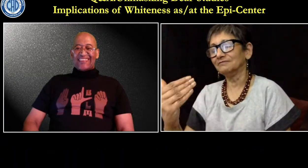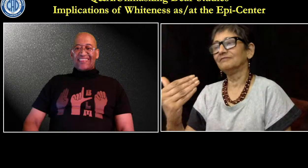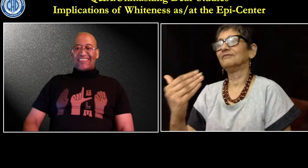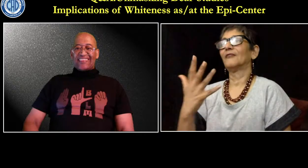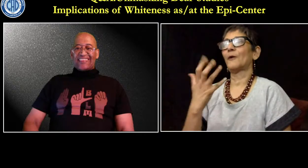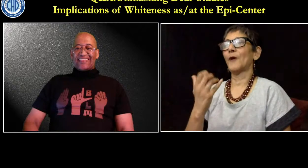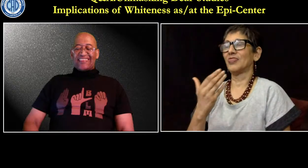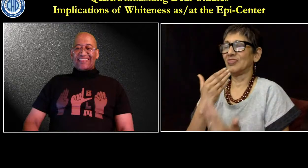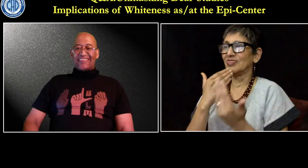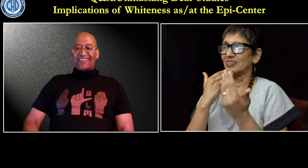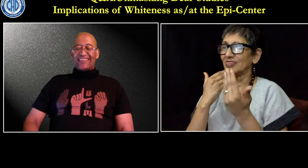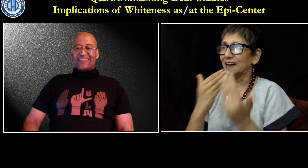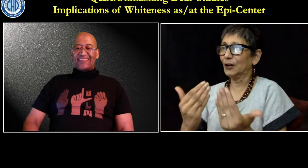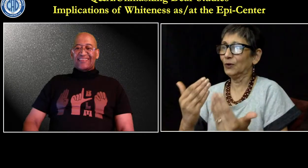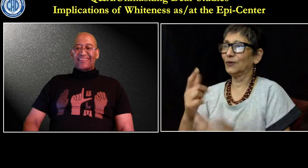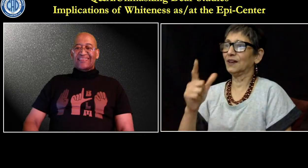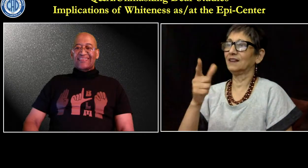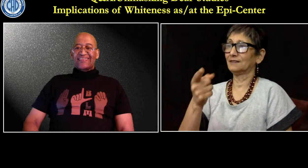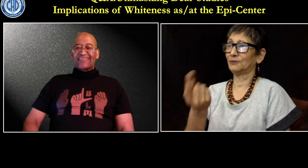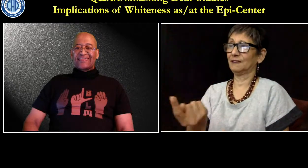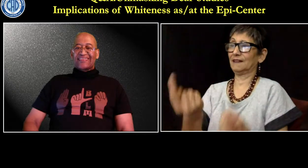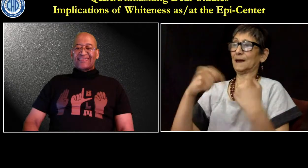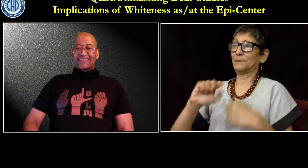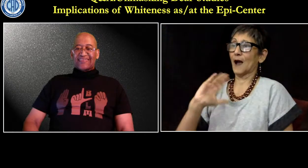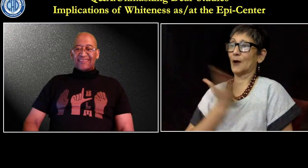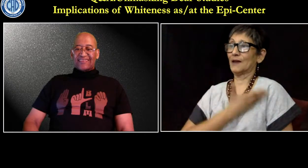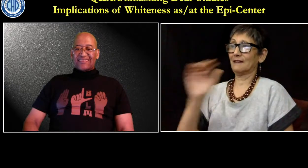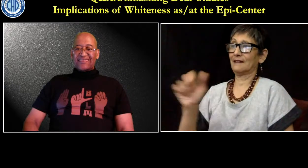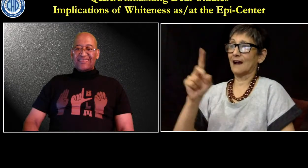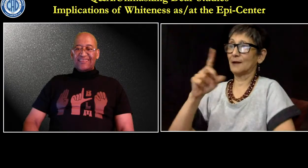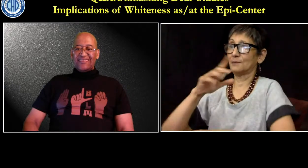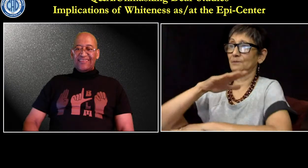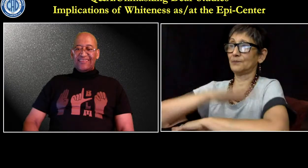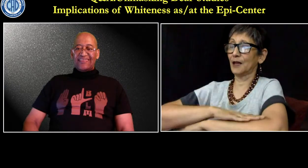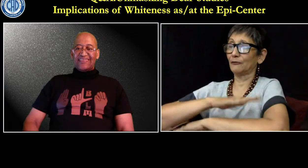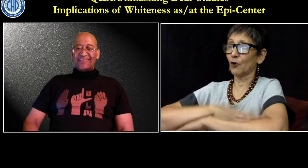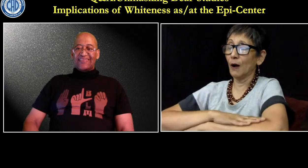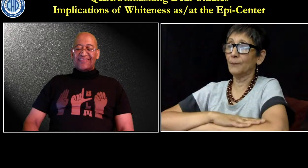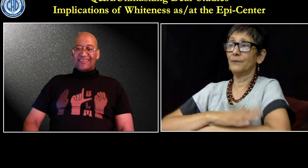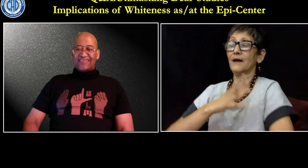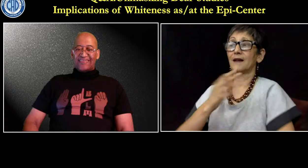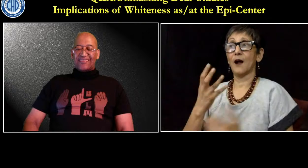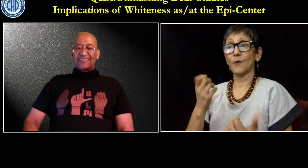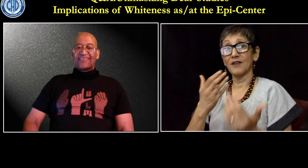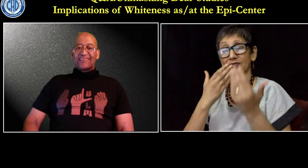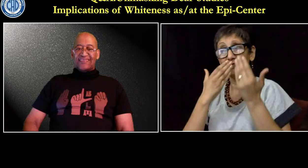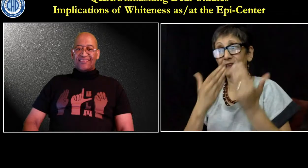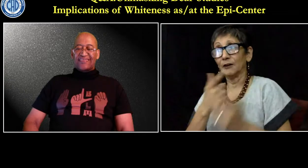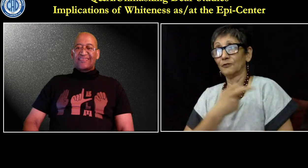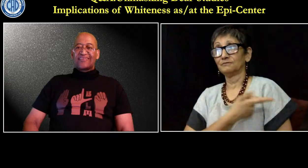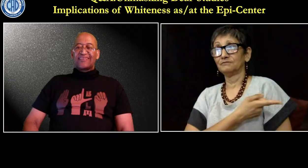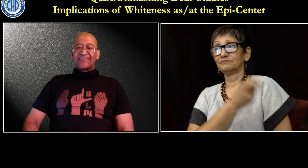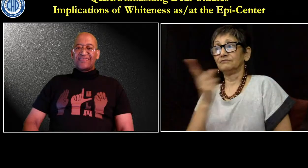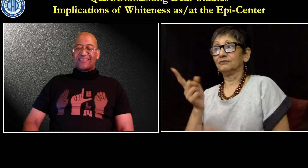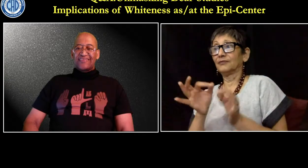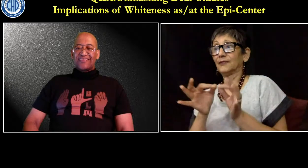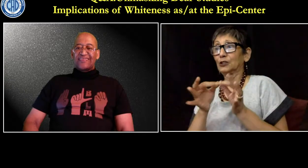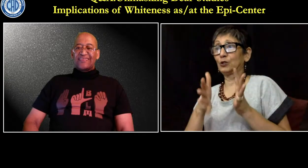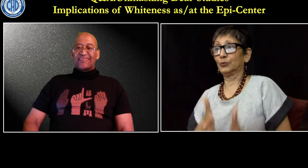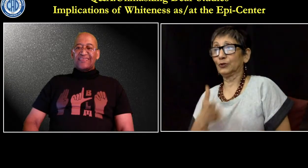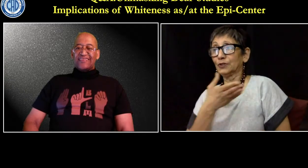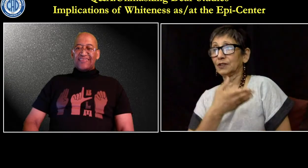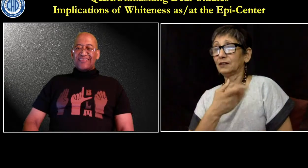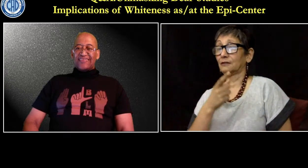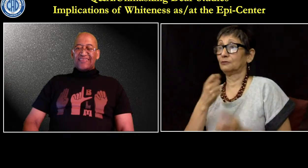to close the. It's been great. And I want to thank you so much for coming to our CAD